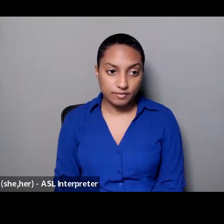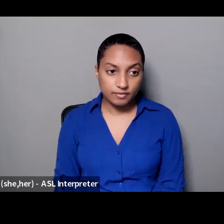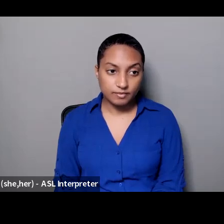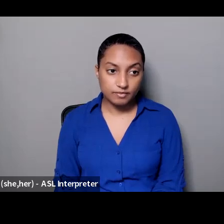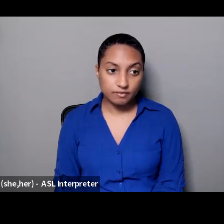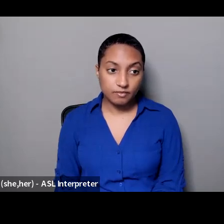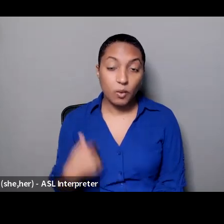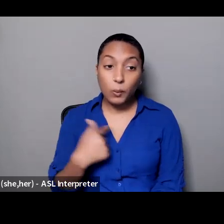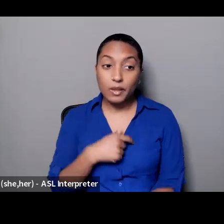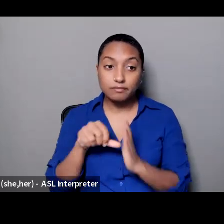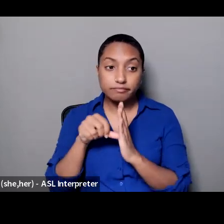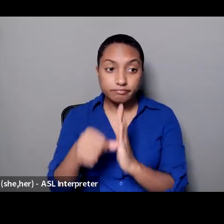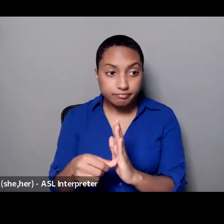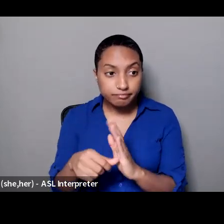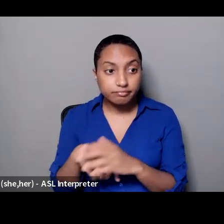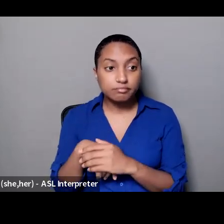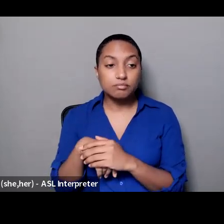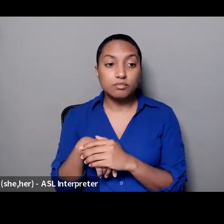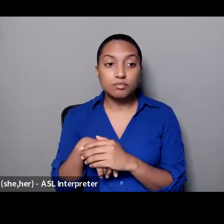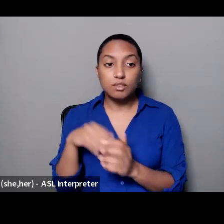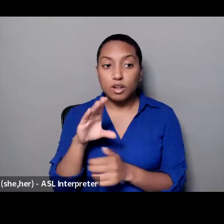in disability-led organizations,